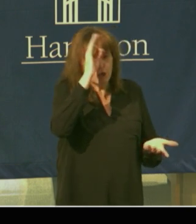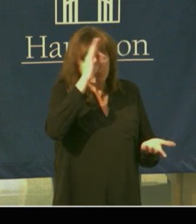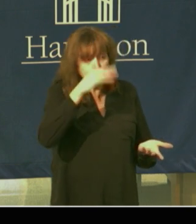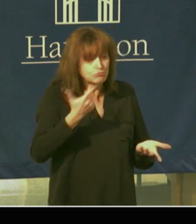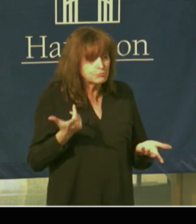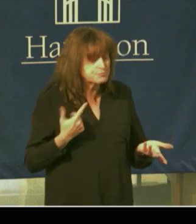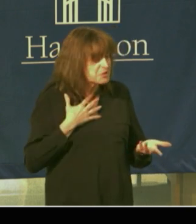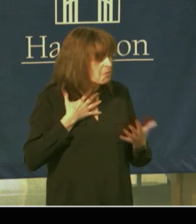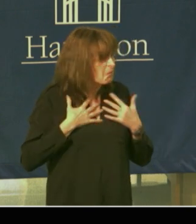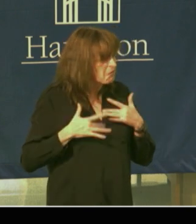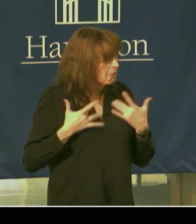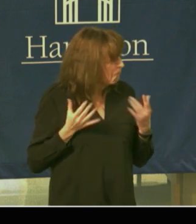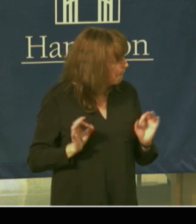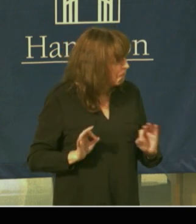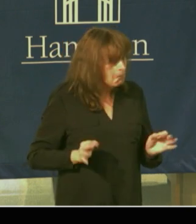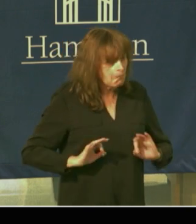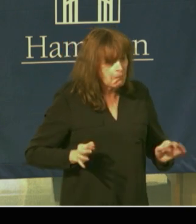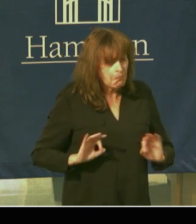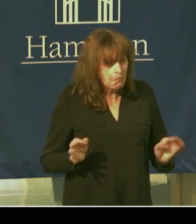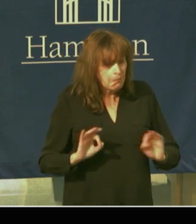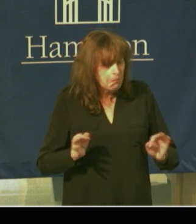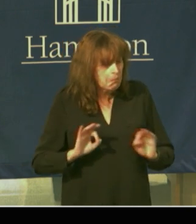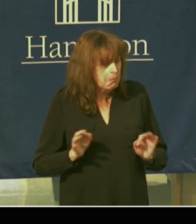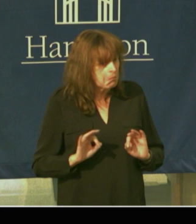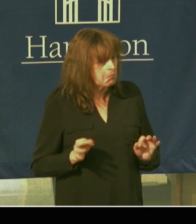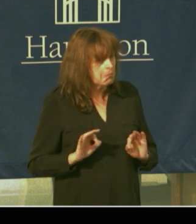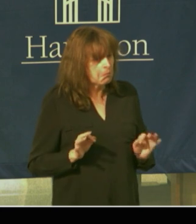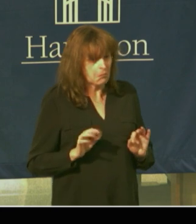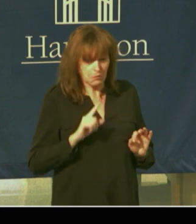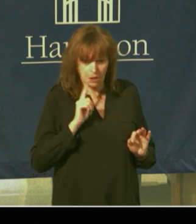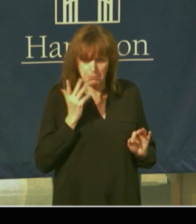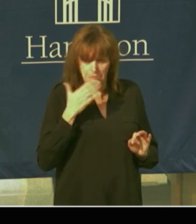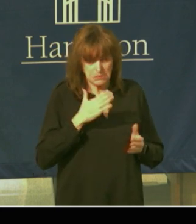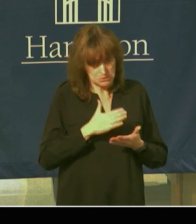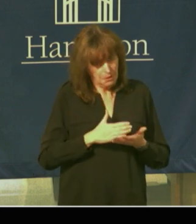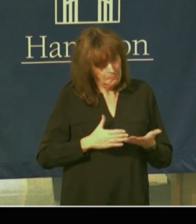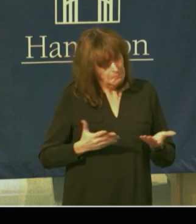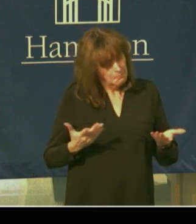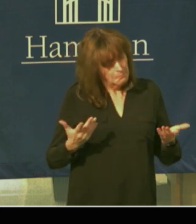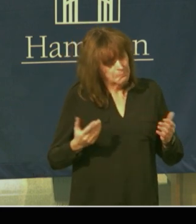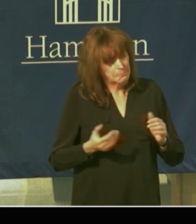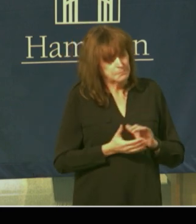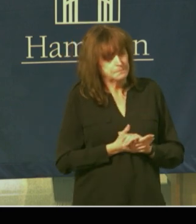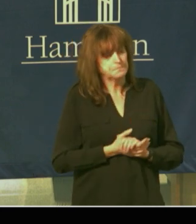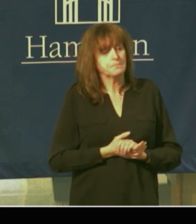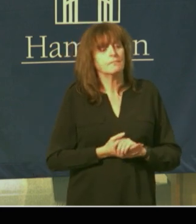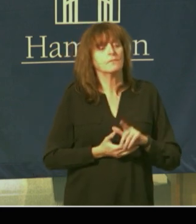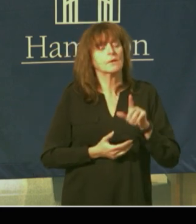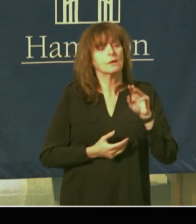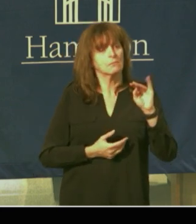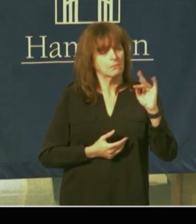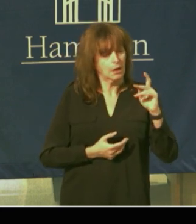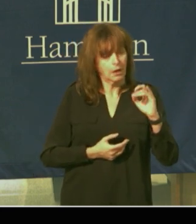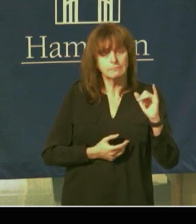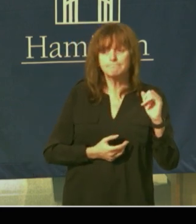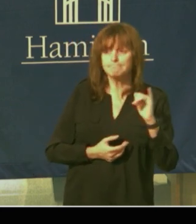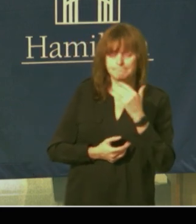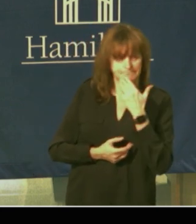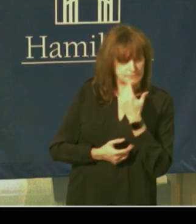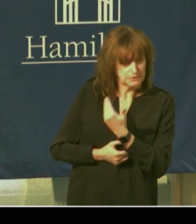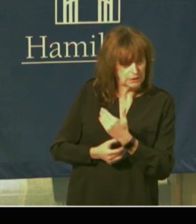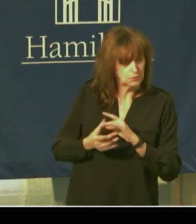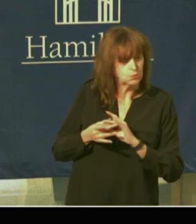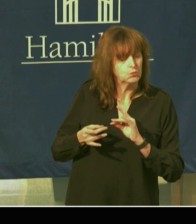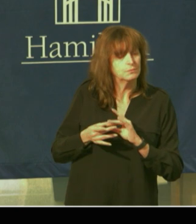seek health services. Thank you very much. We're going to continue on because I know more and more testing is happening, especially Hamilton Health Sciences